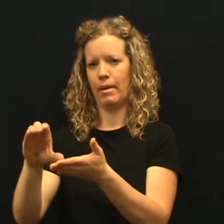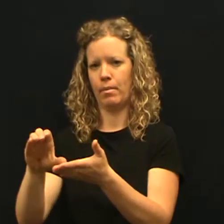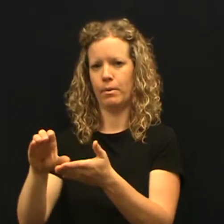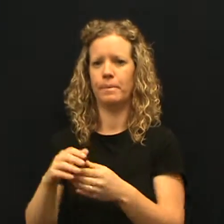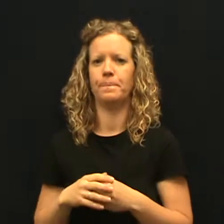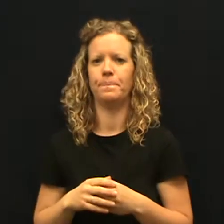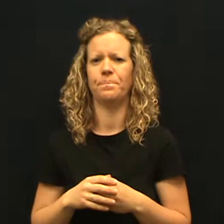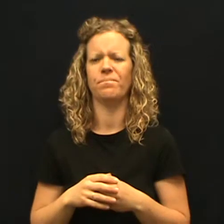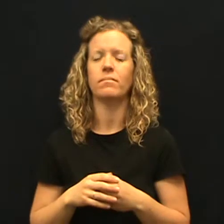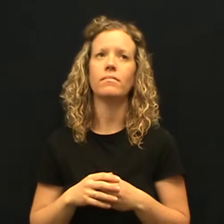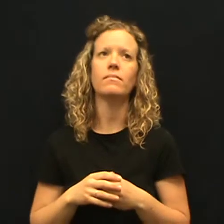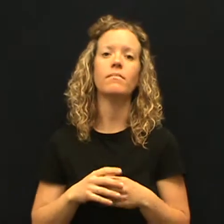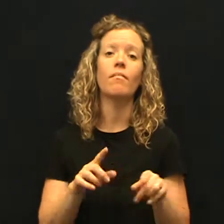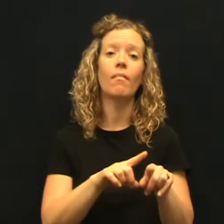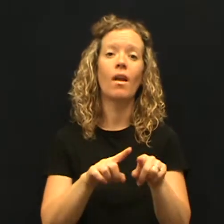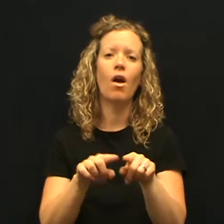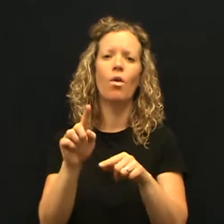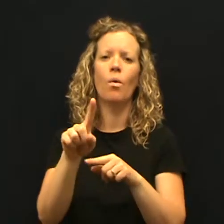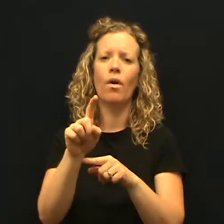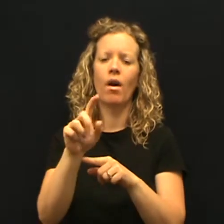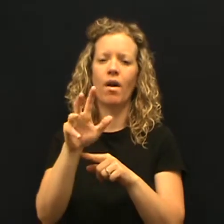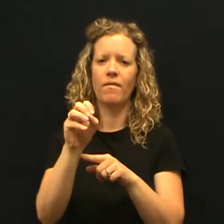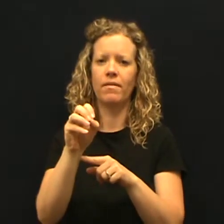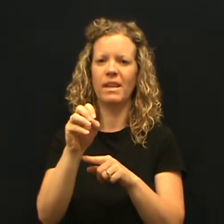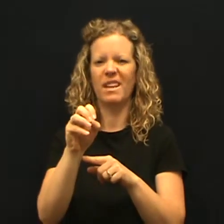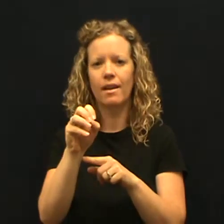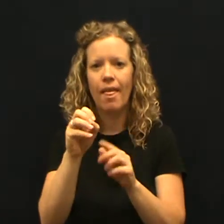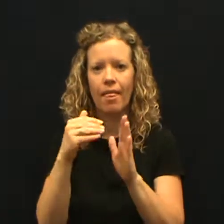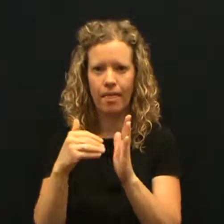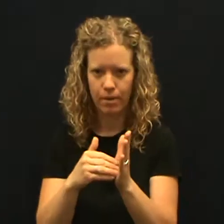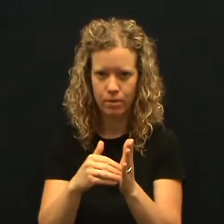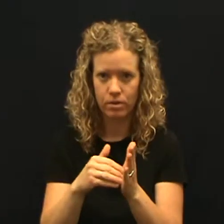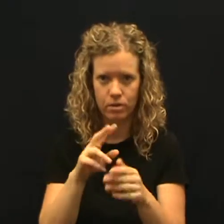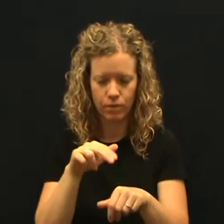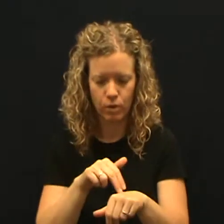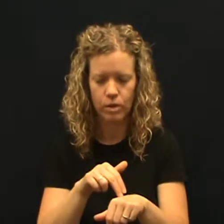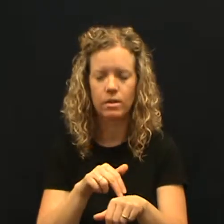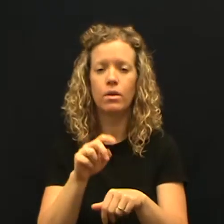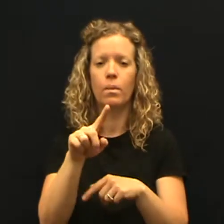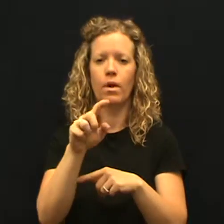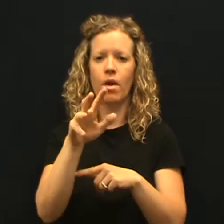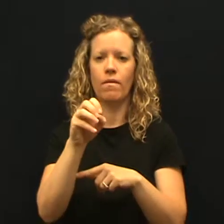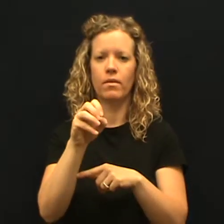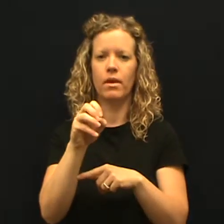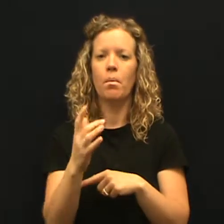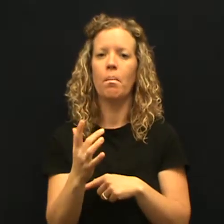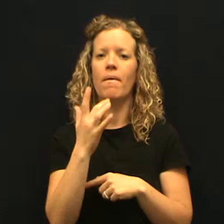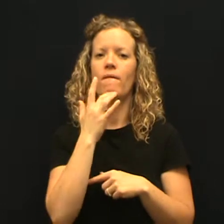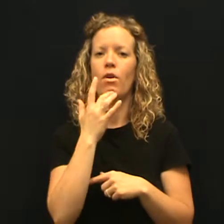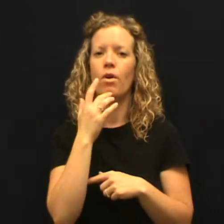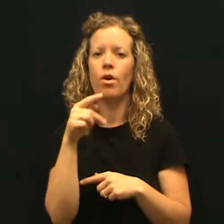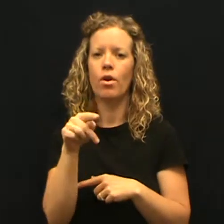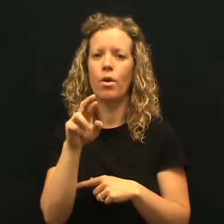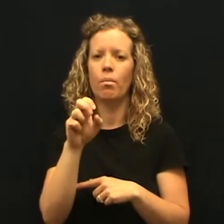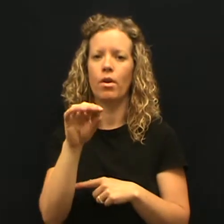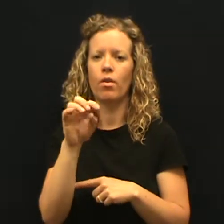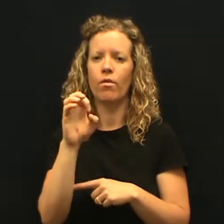150. Well, these are thousands, of course, but the 150 of preferred stock as well. So you see total contributed